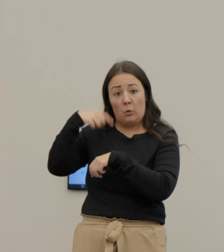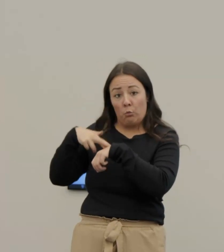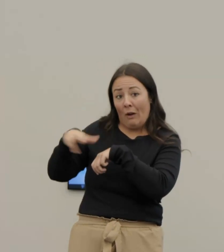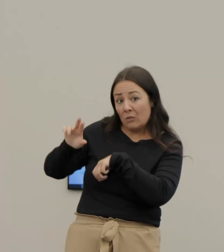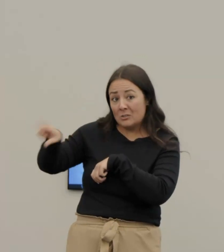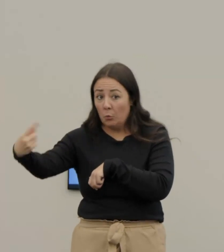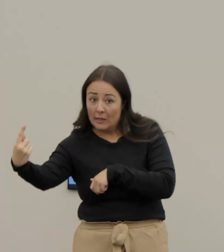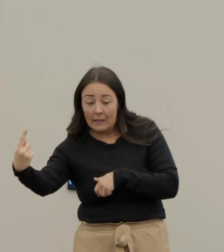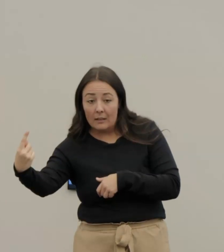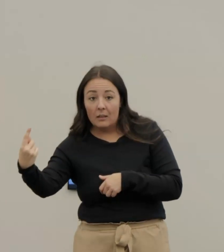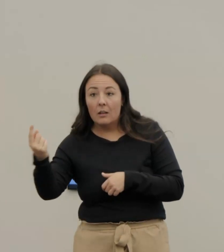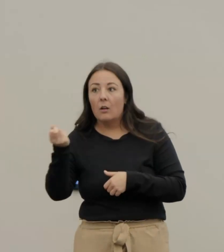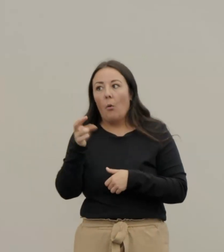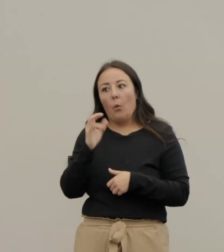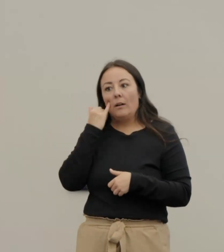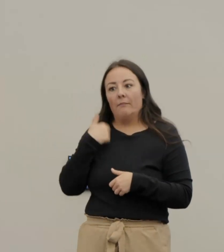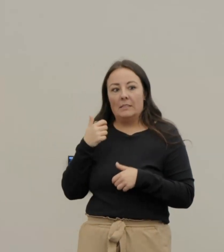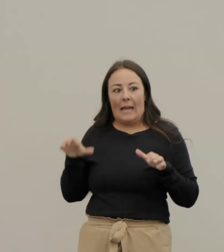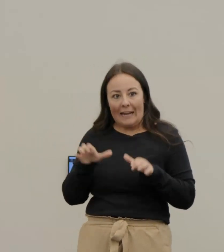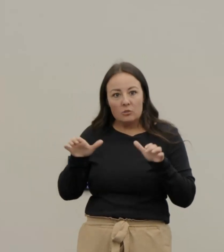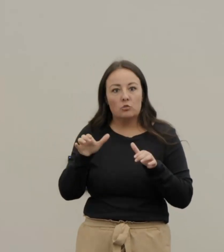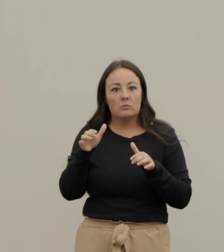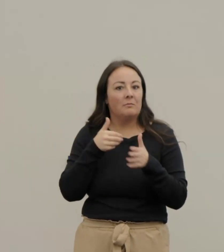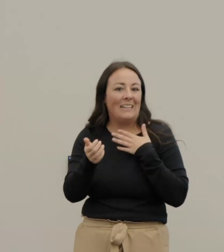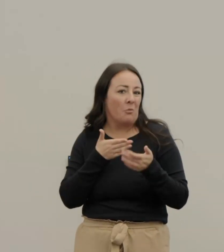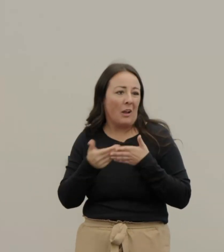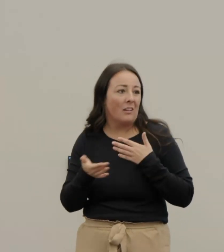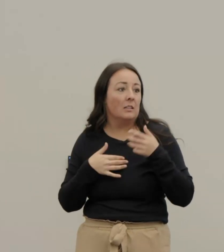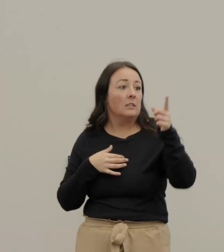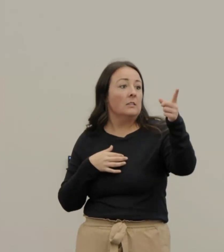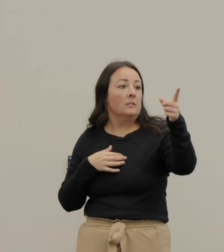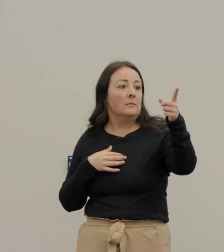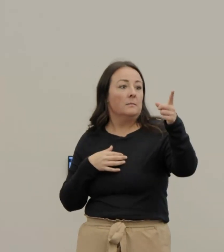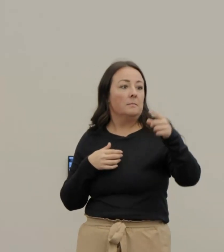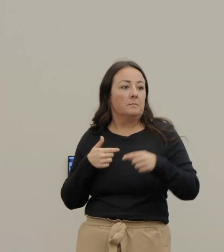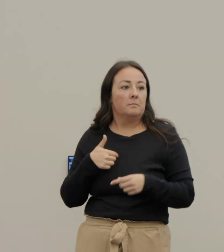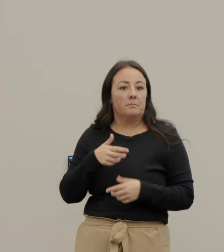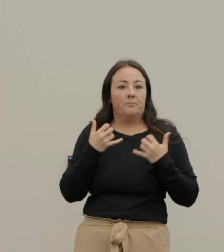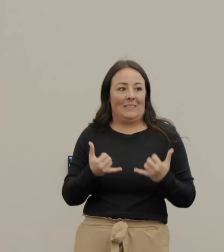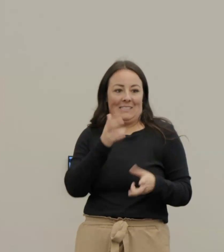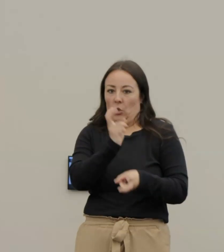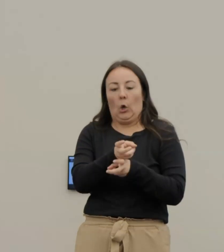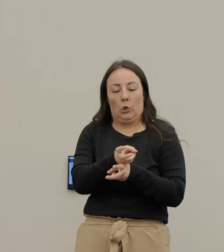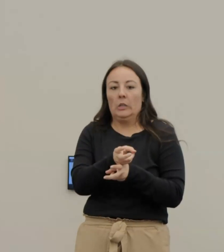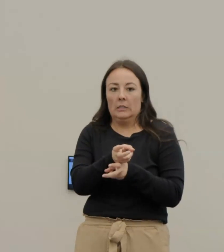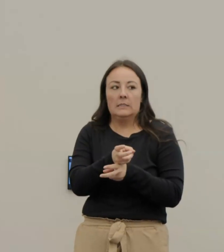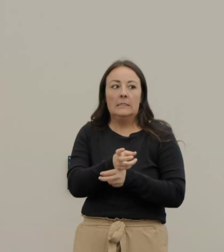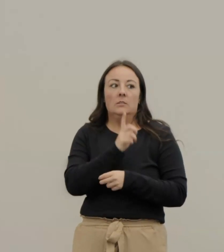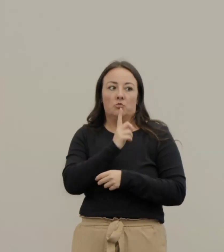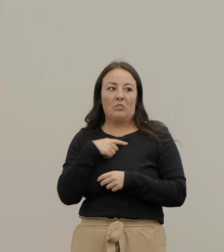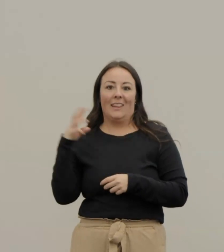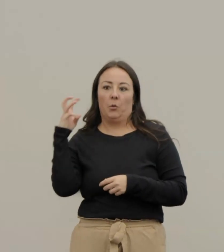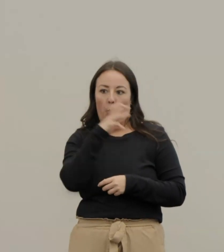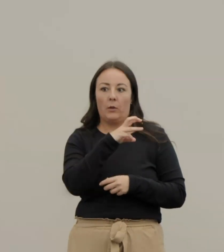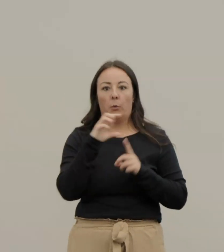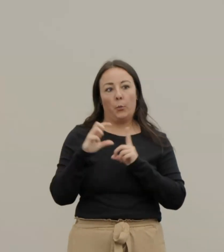like actionable in any way. So this is hard. This is like a weird wording, right?